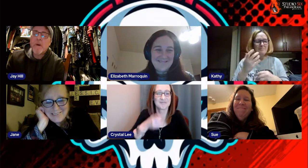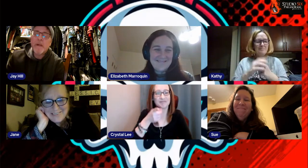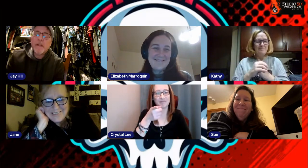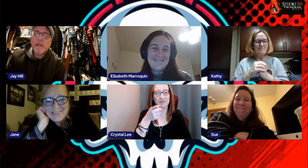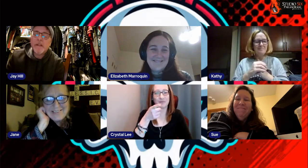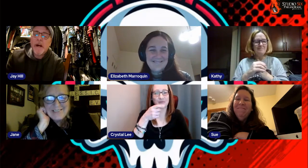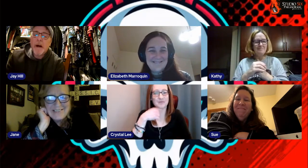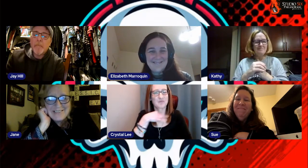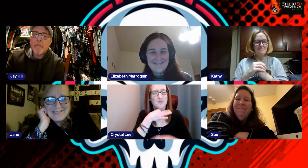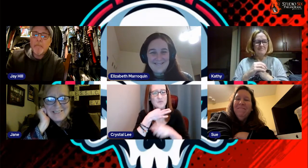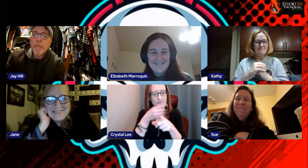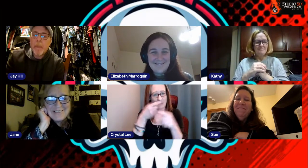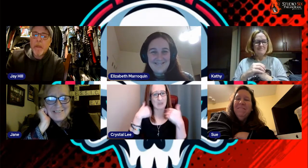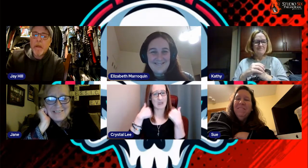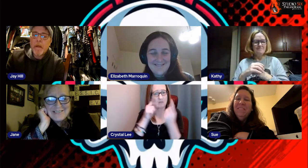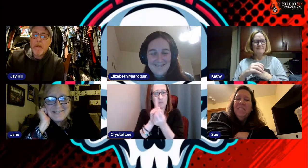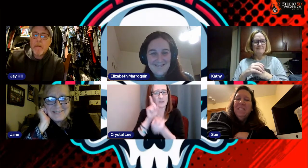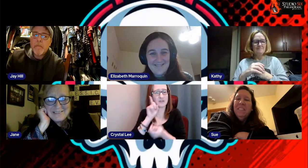So